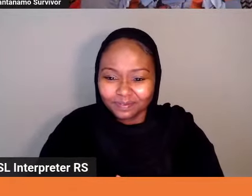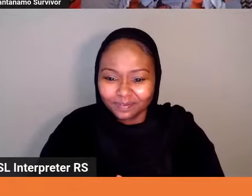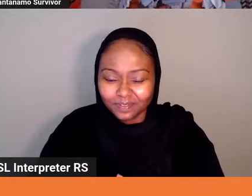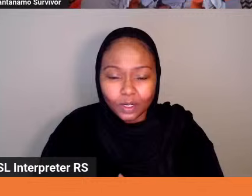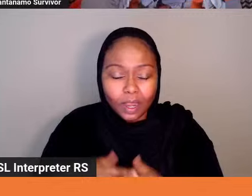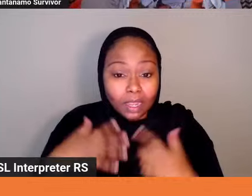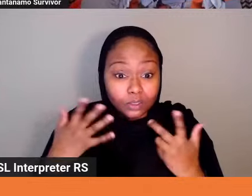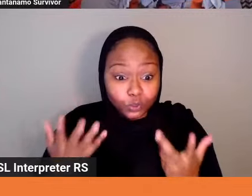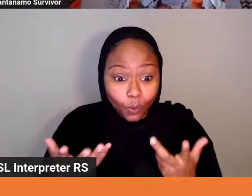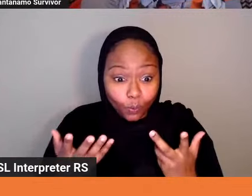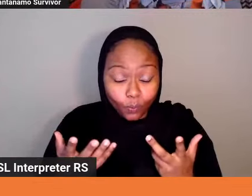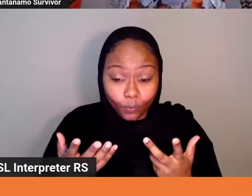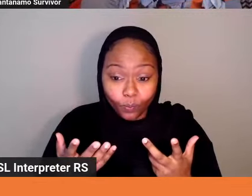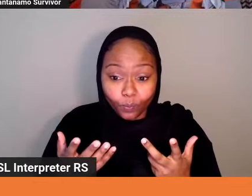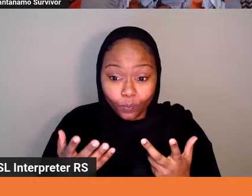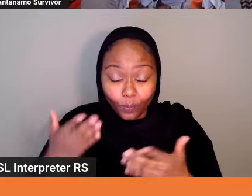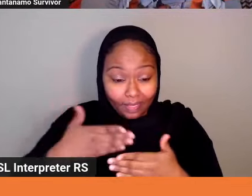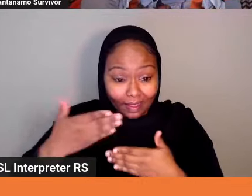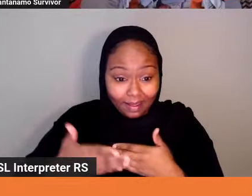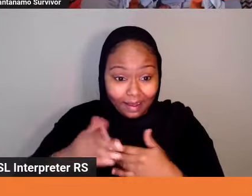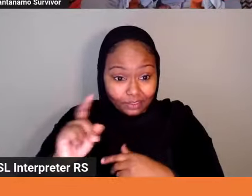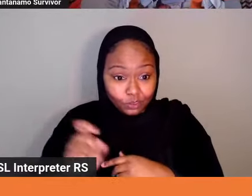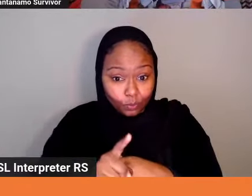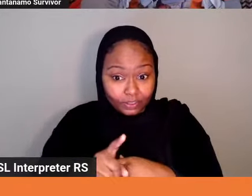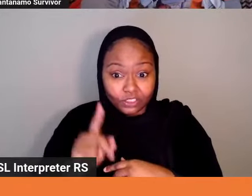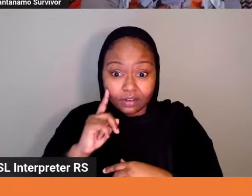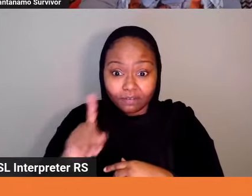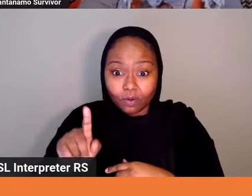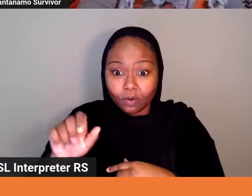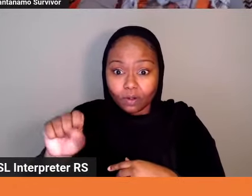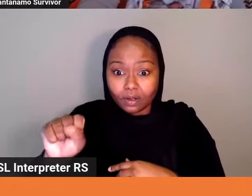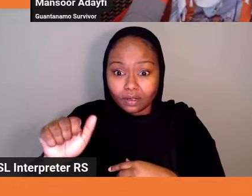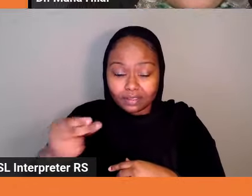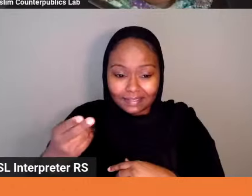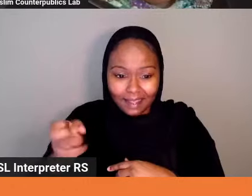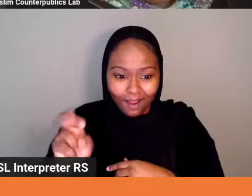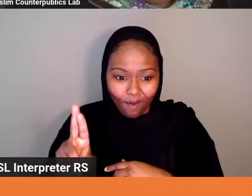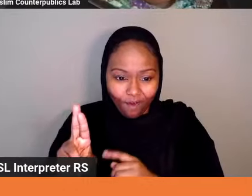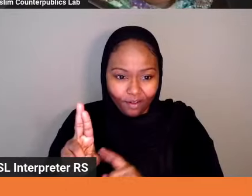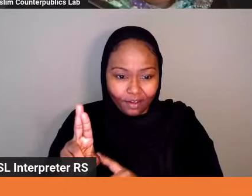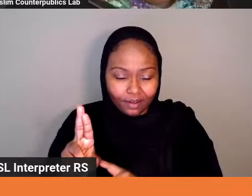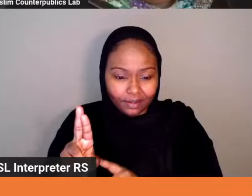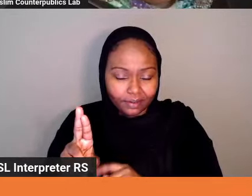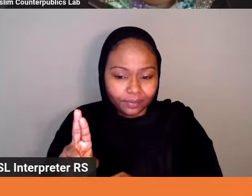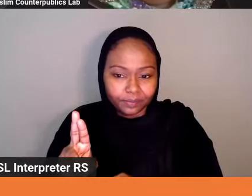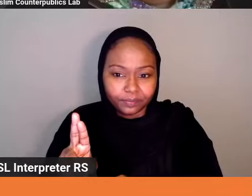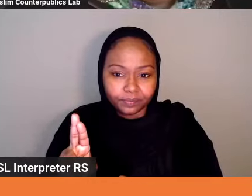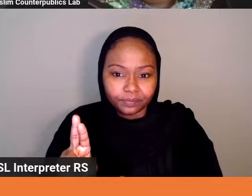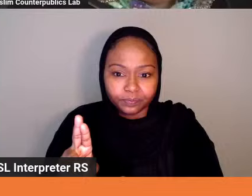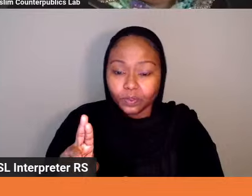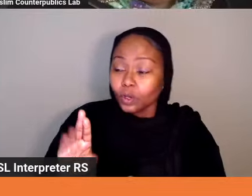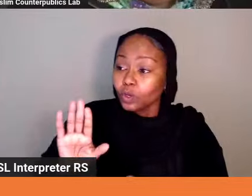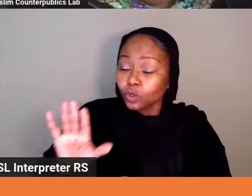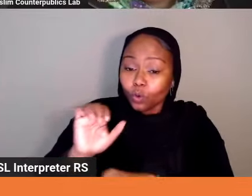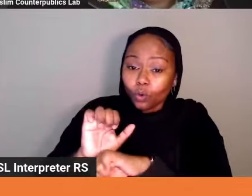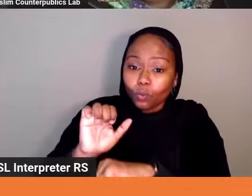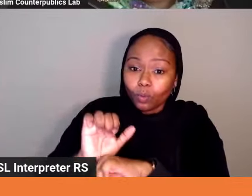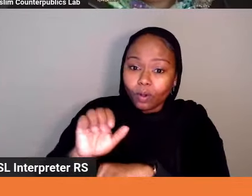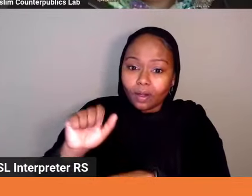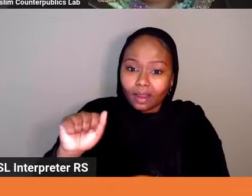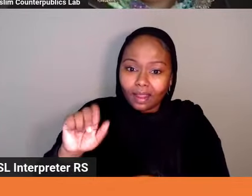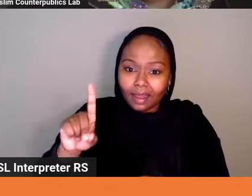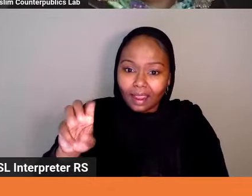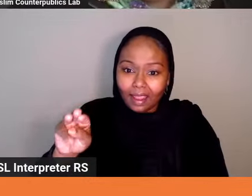So our next question is for Sahar. So Sahar, given your work at Adamir supporting